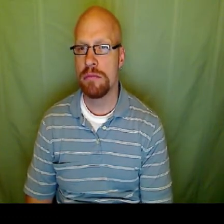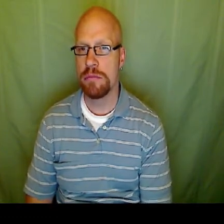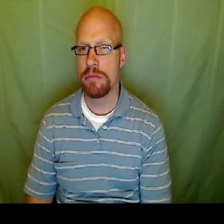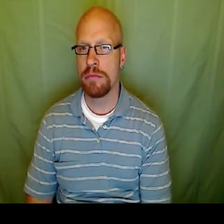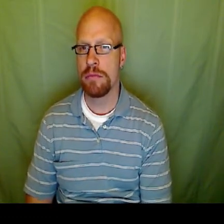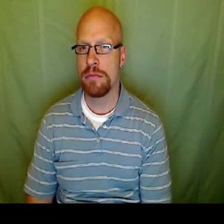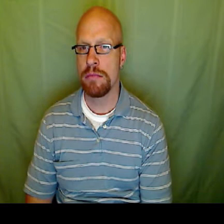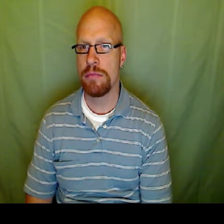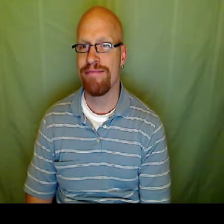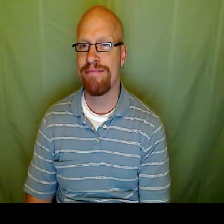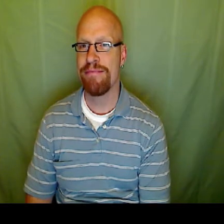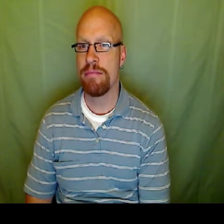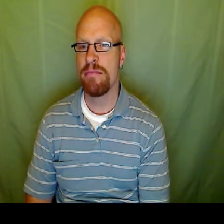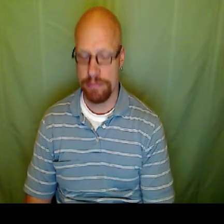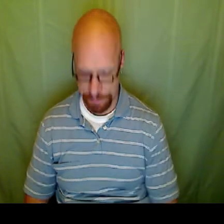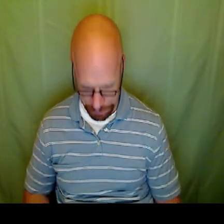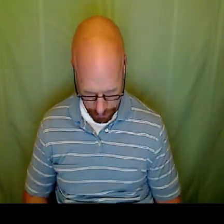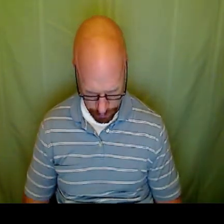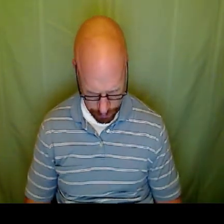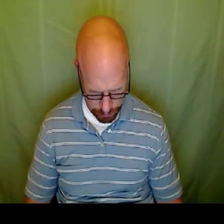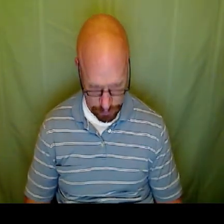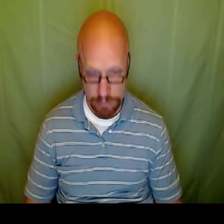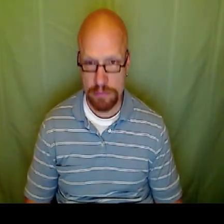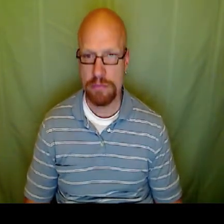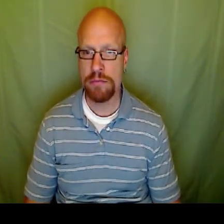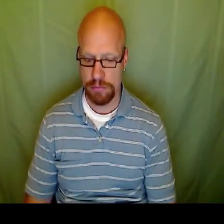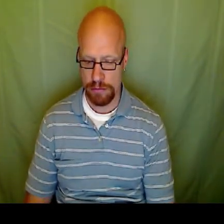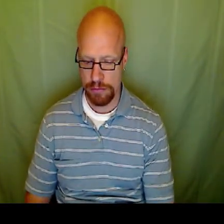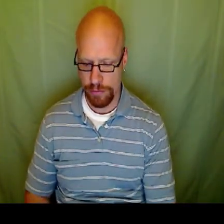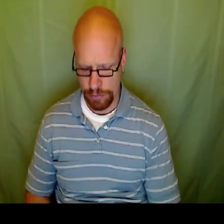the y variable you